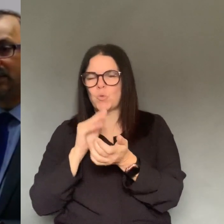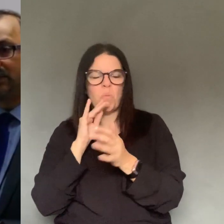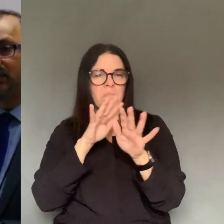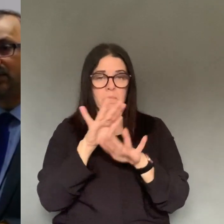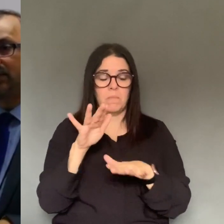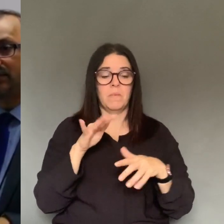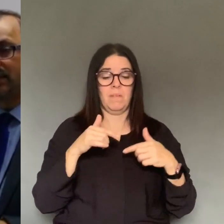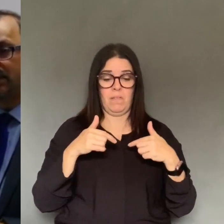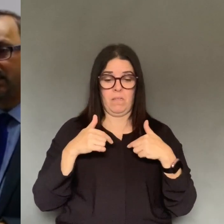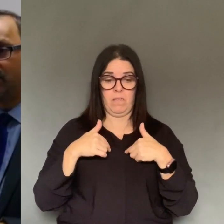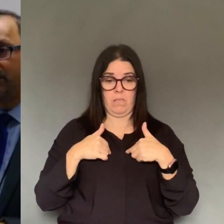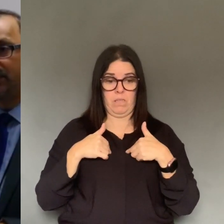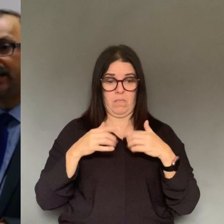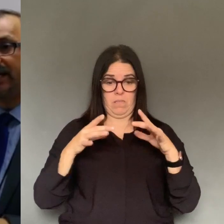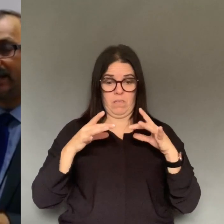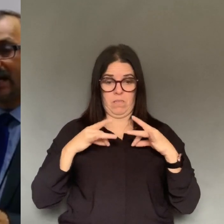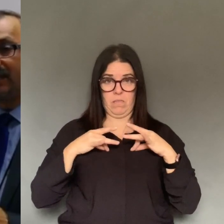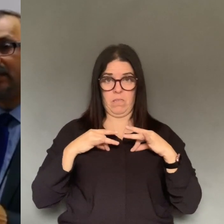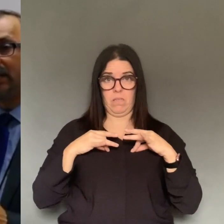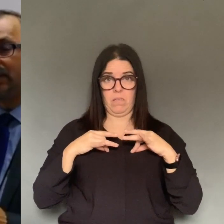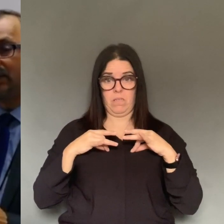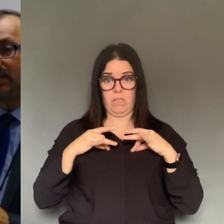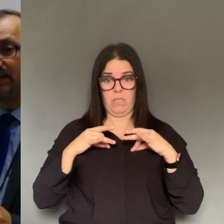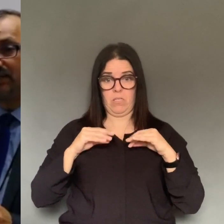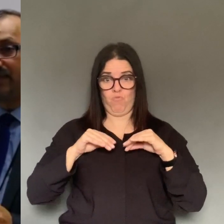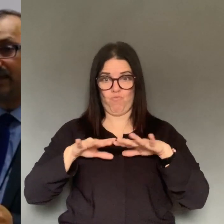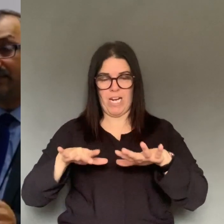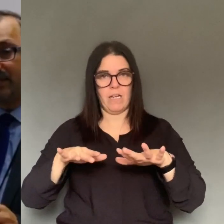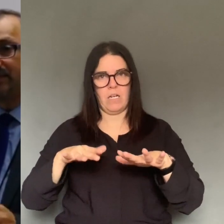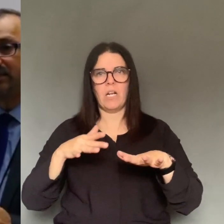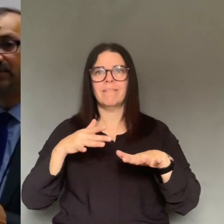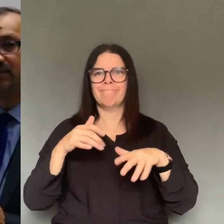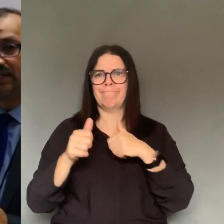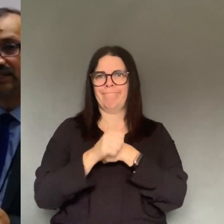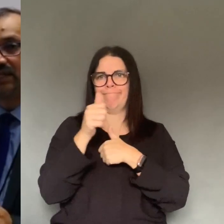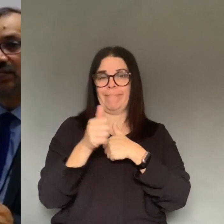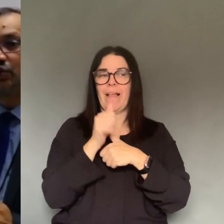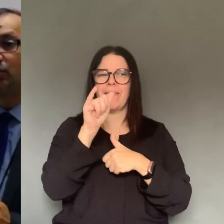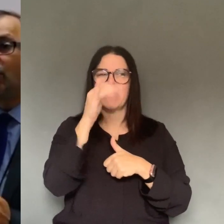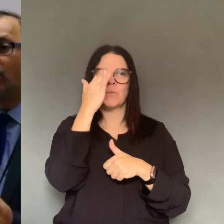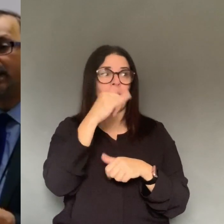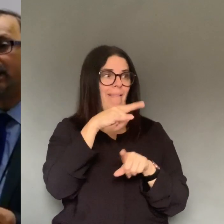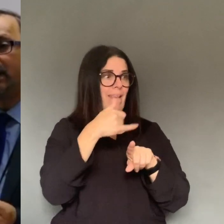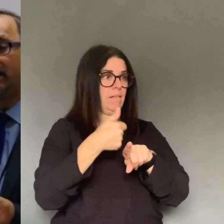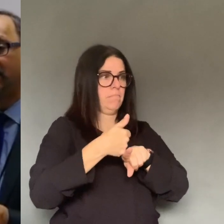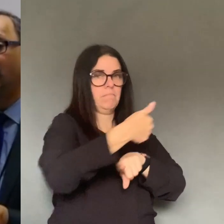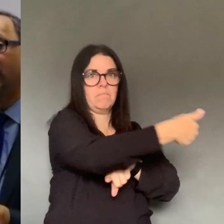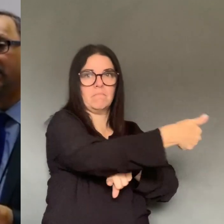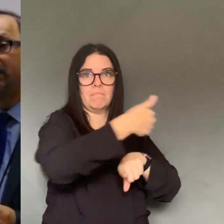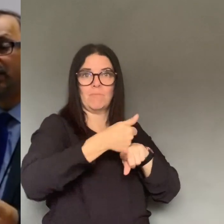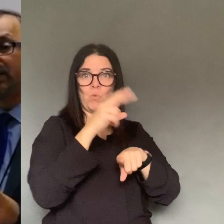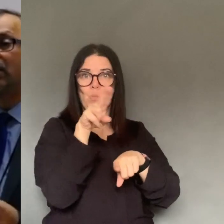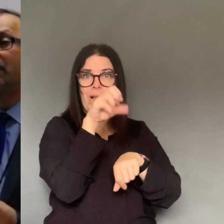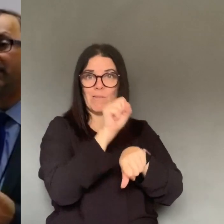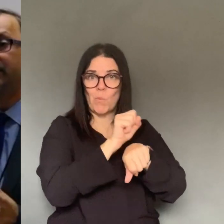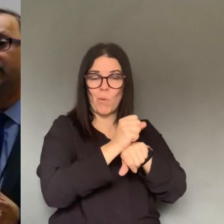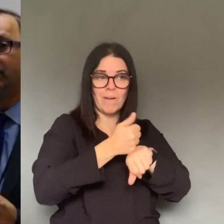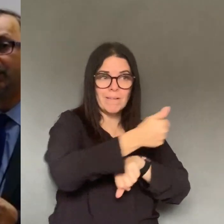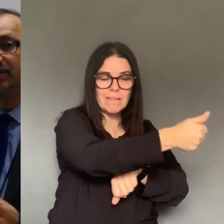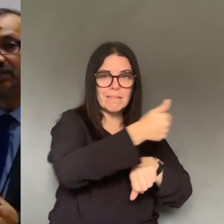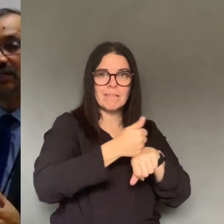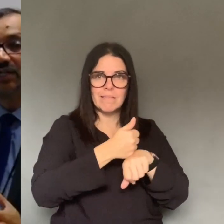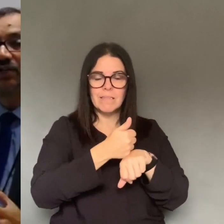these healthcare workers crossing the border and having measures in place to avoid healthcare workers working on